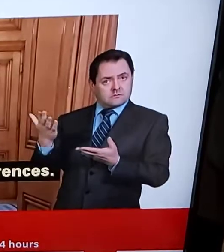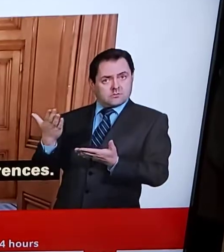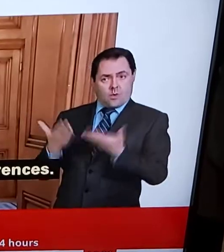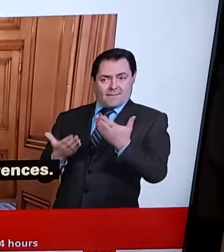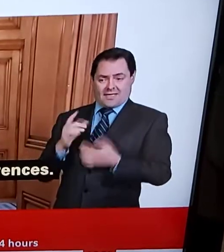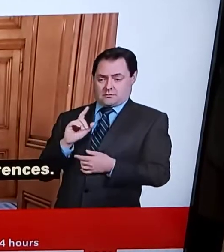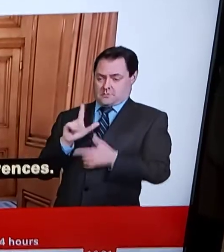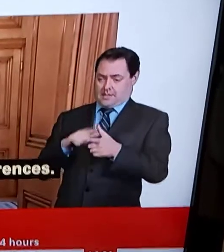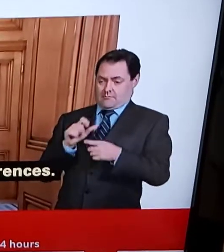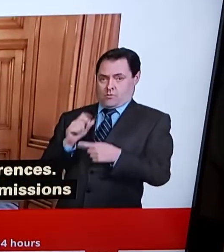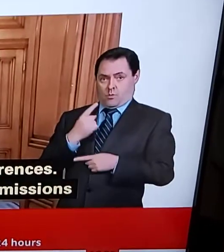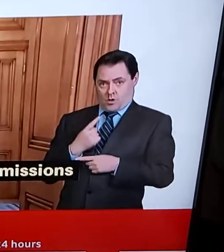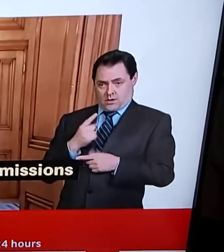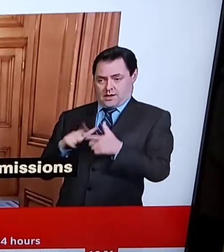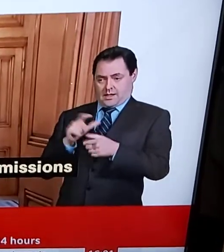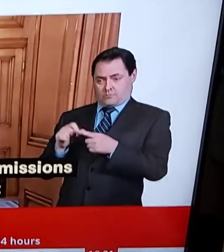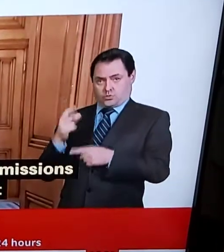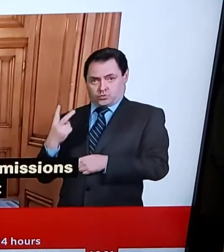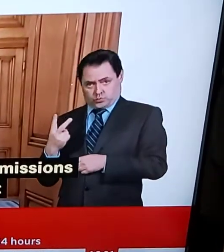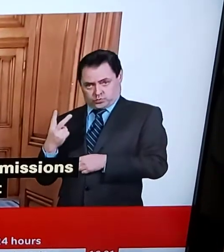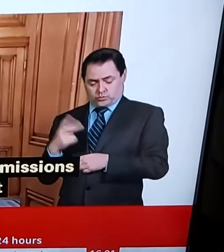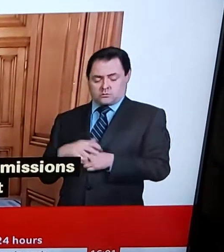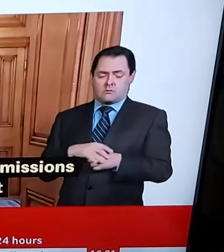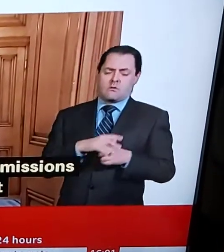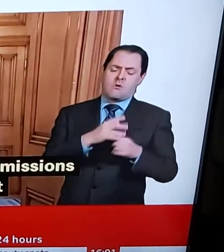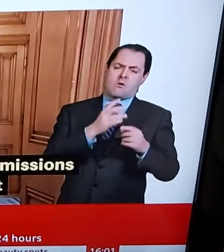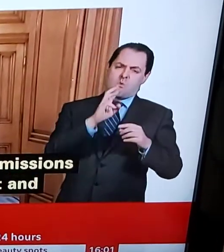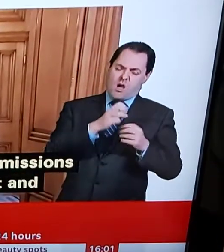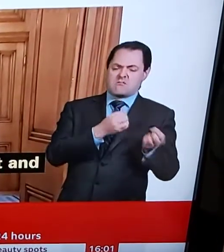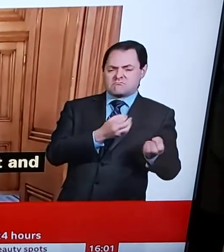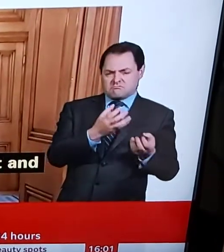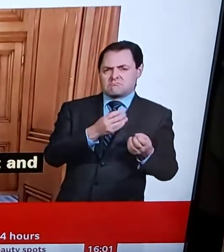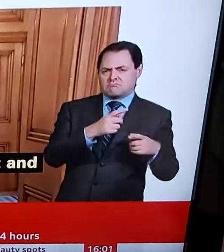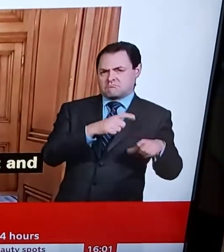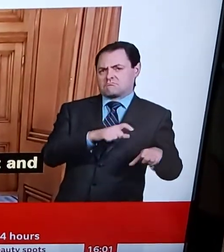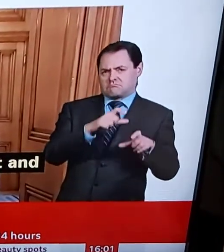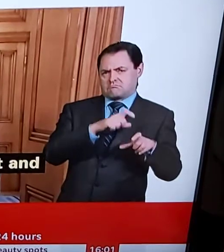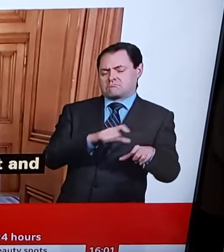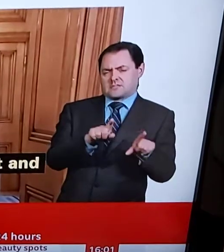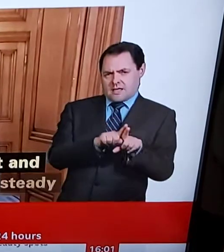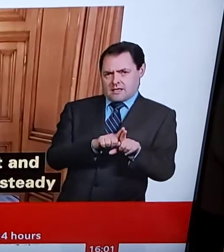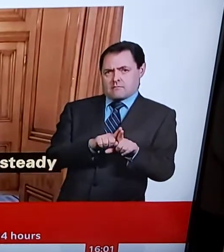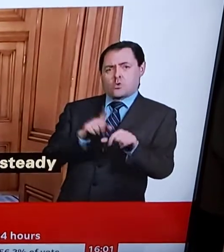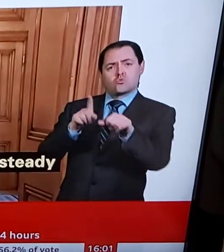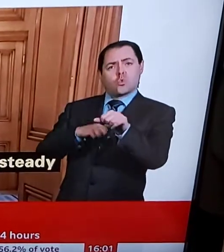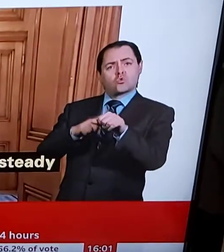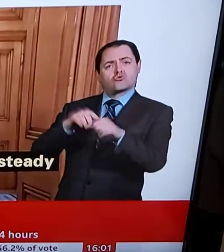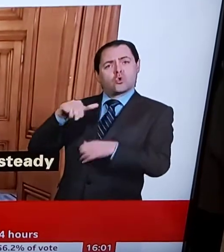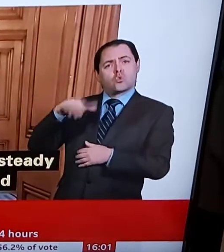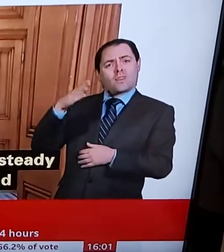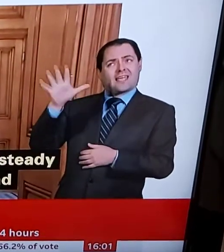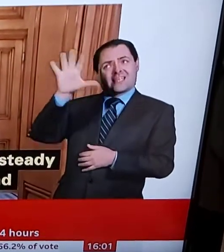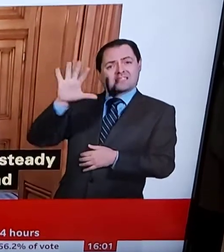April. Admissions are steady in Wales, but in Yorkshire and the North East, they've gone up by